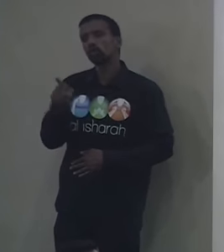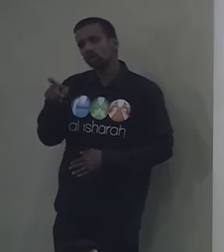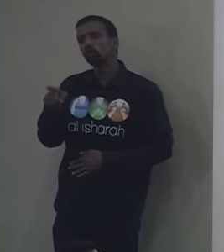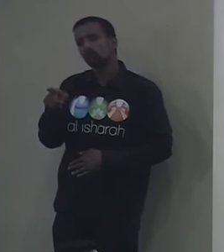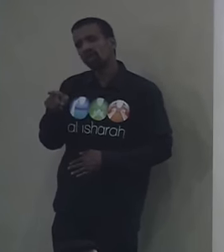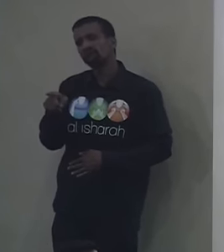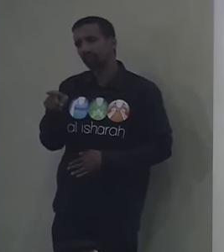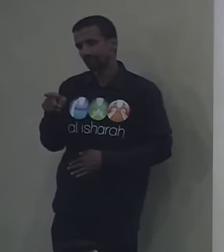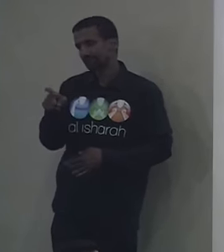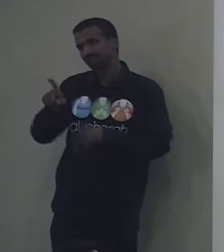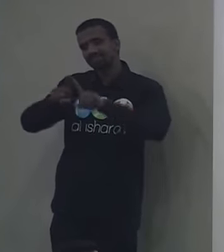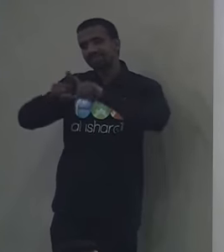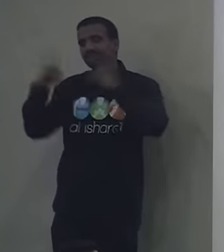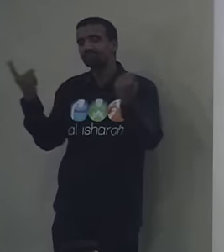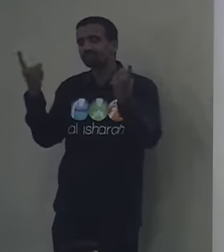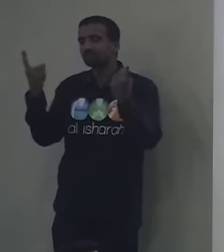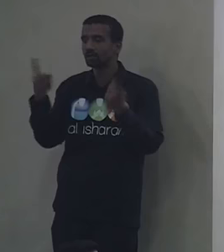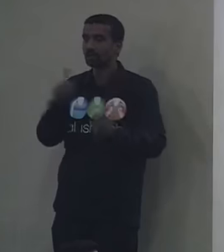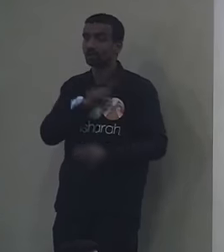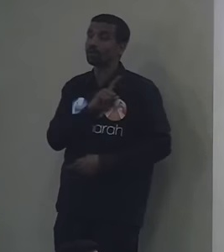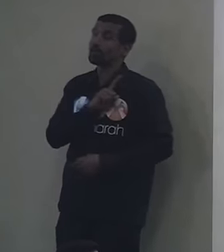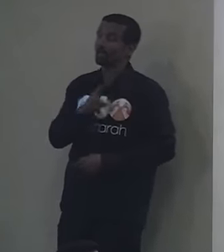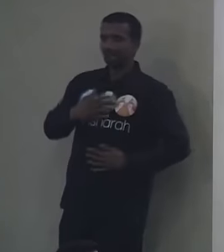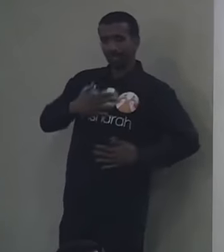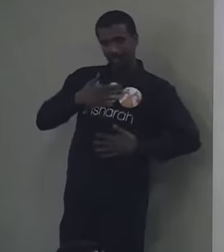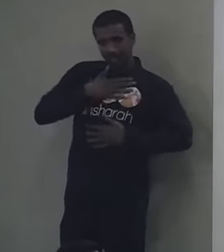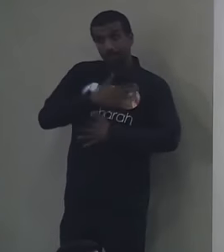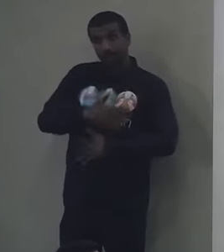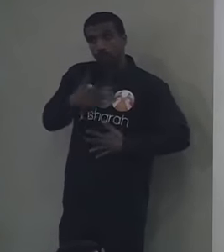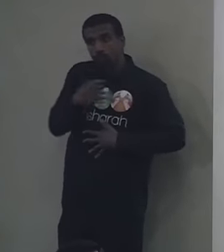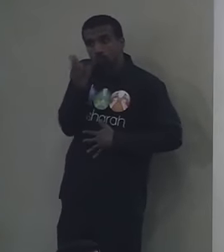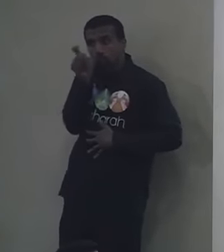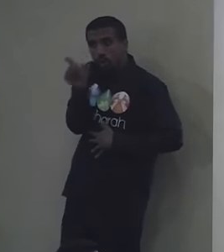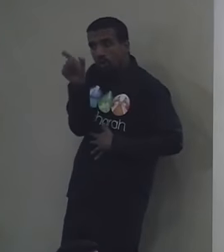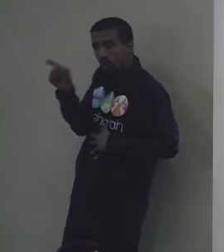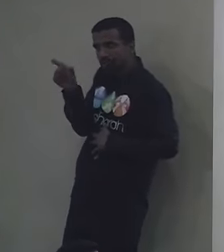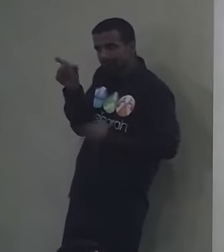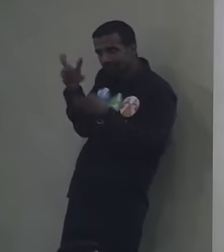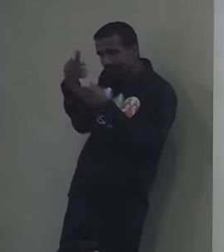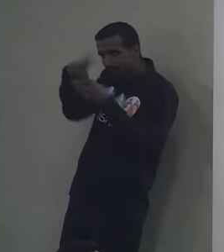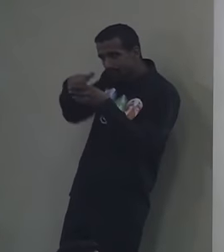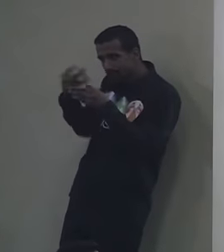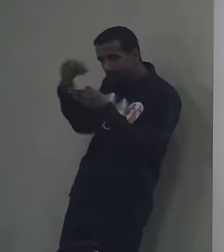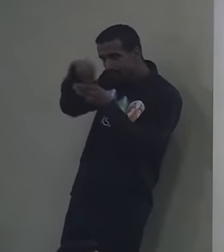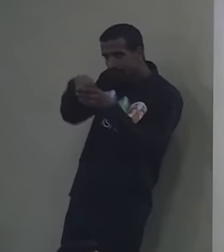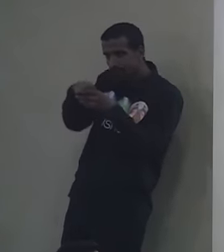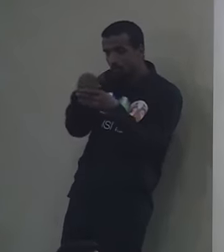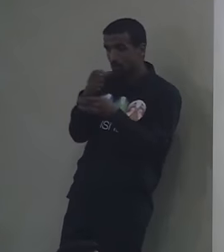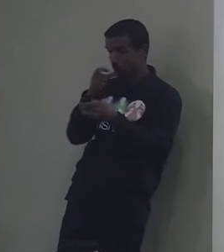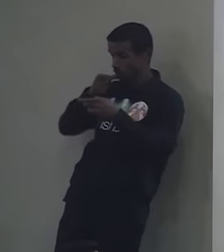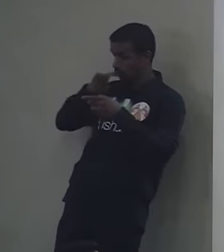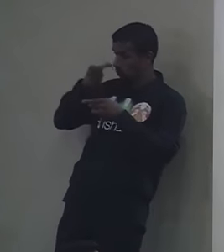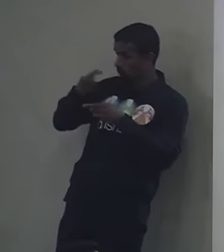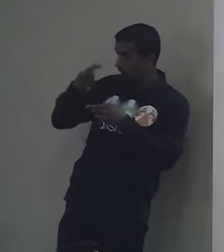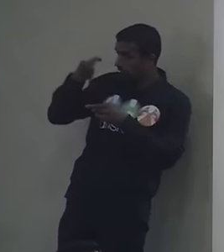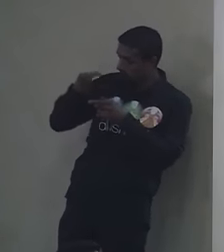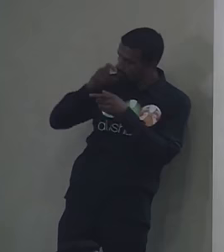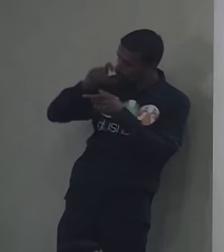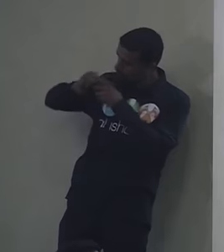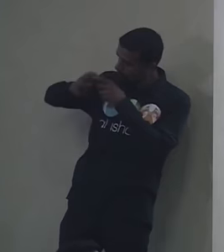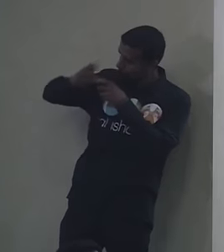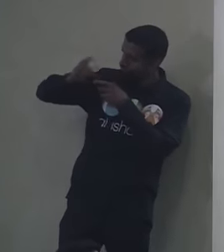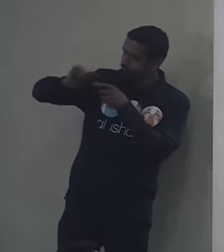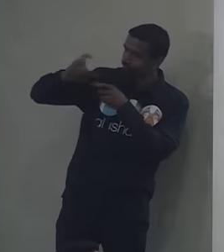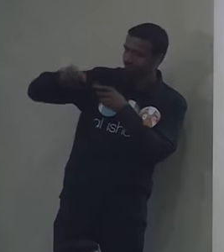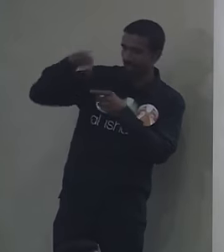begin to capture the emotion that's inside the word sawfa ta'lamun, in the word sawfa ta'lamun. And sawfa asra' min sa. It's